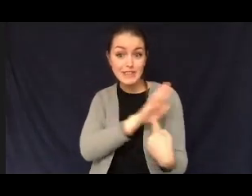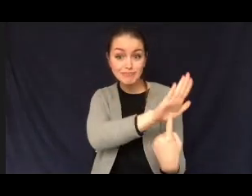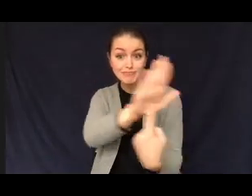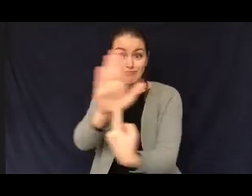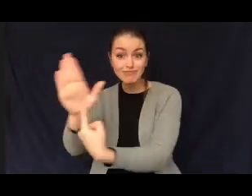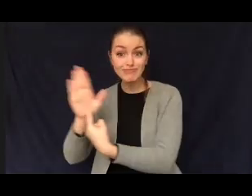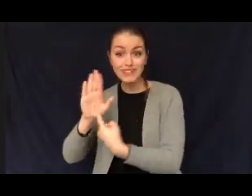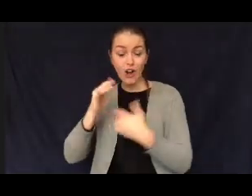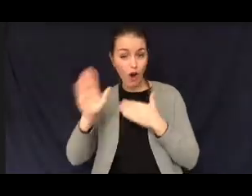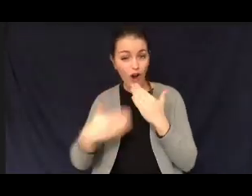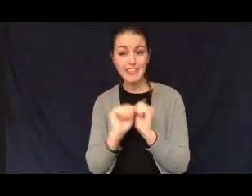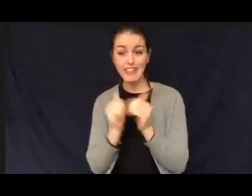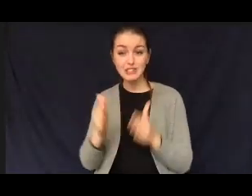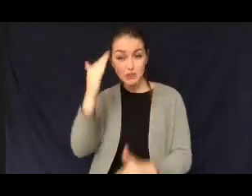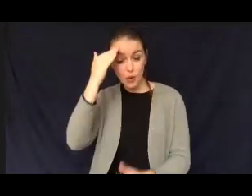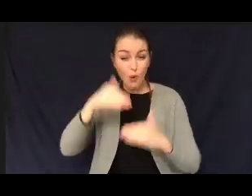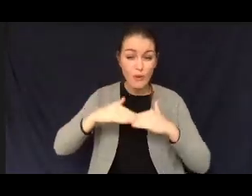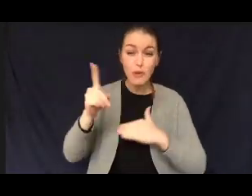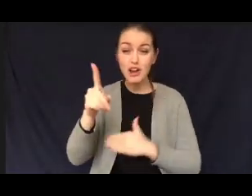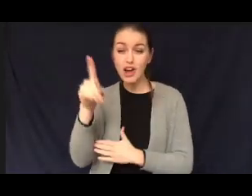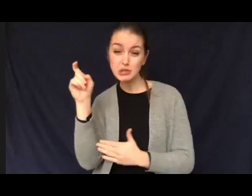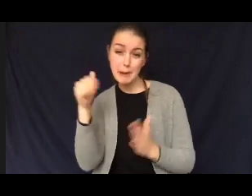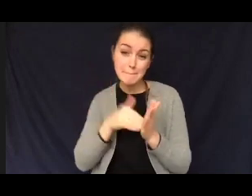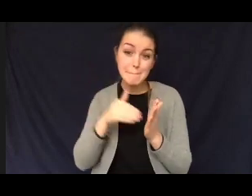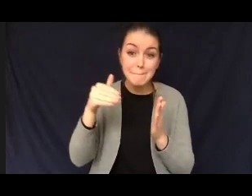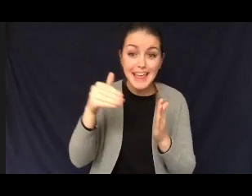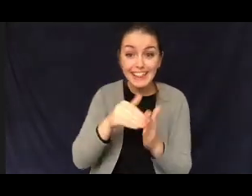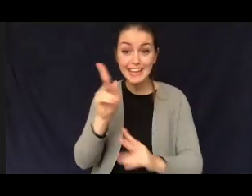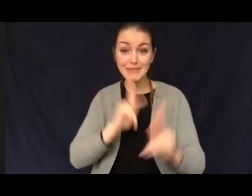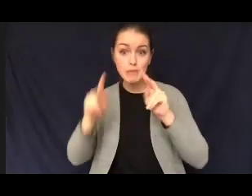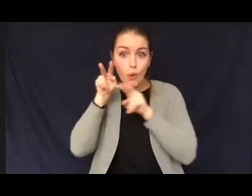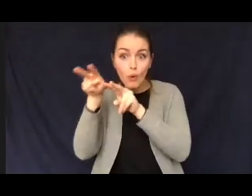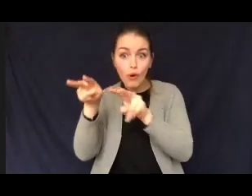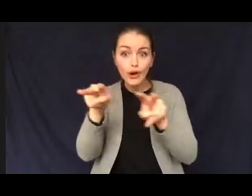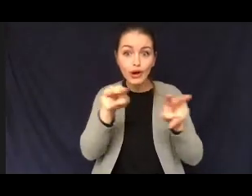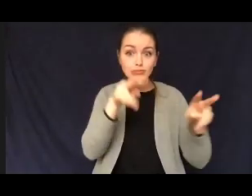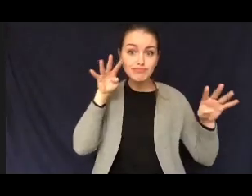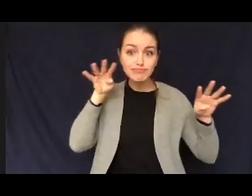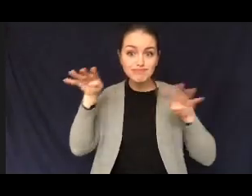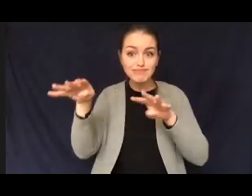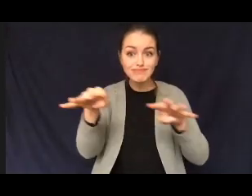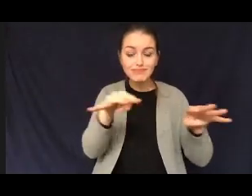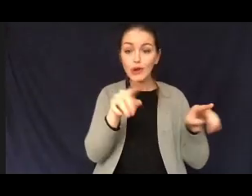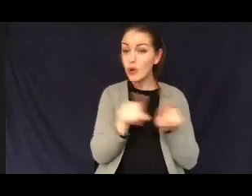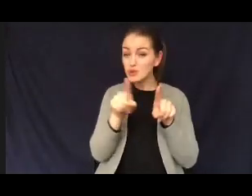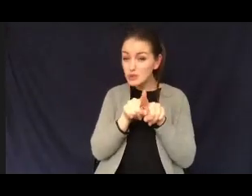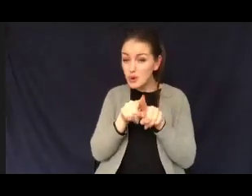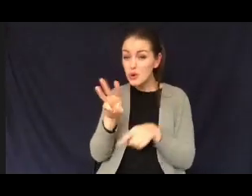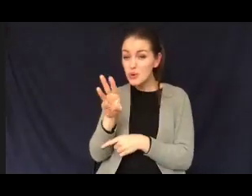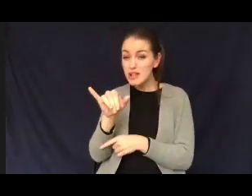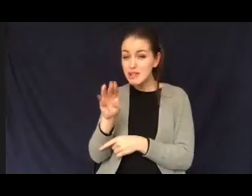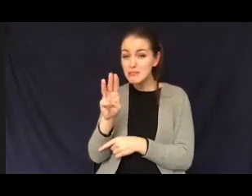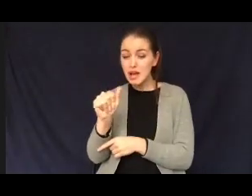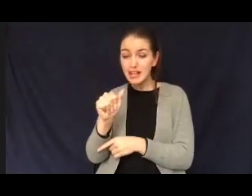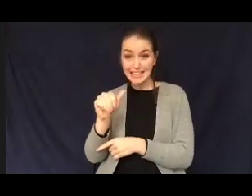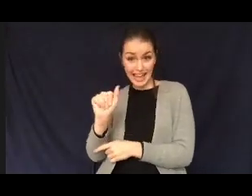that more than 100 million people would be watching. Worst of all, Wilma had twisted her ankle just after she arrived in